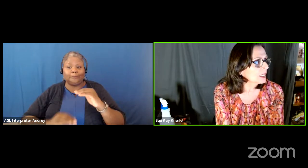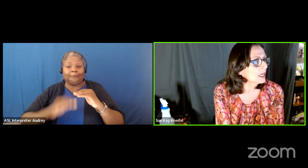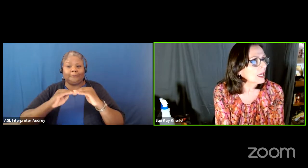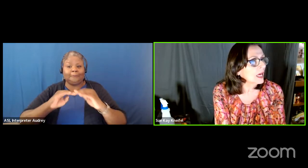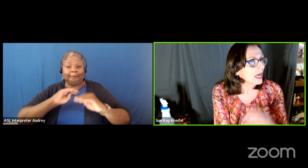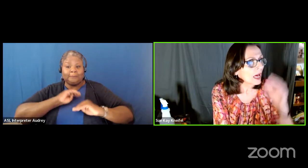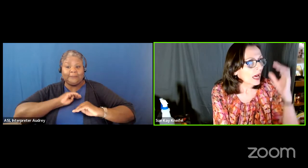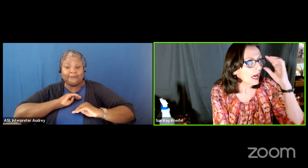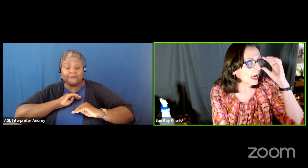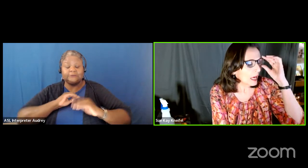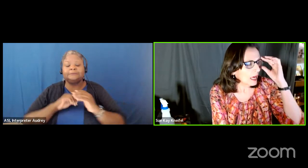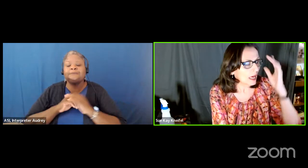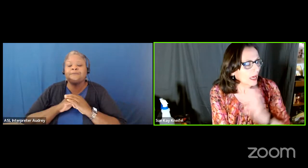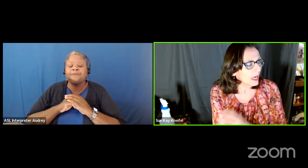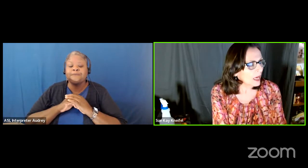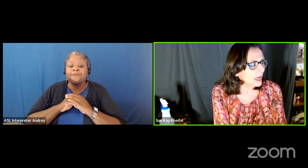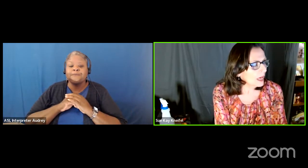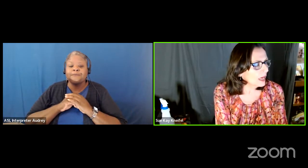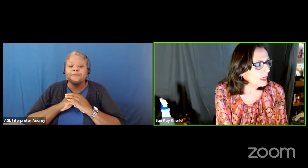expectations.